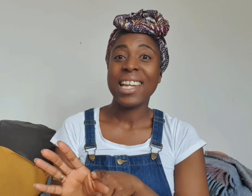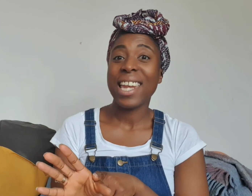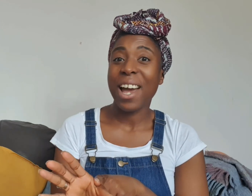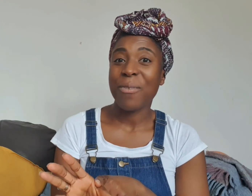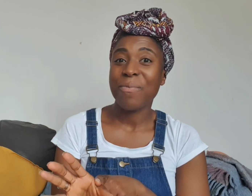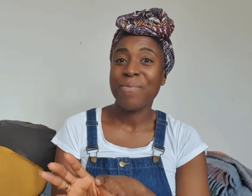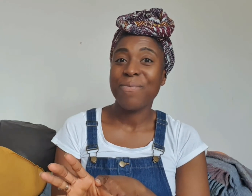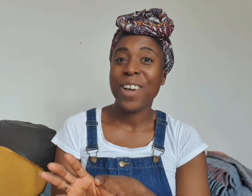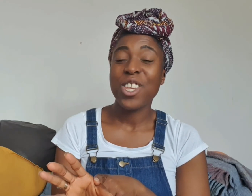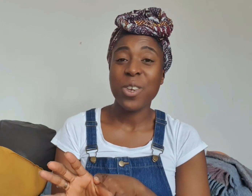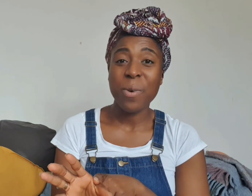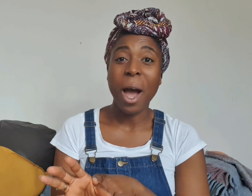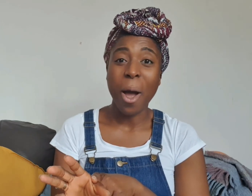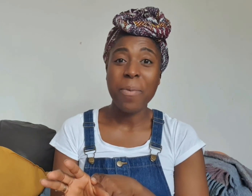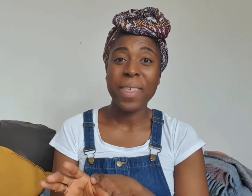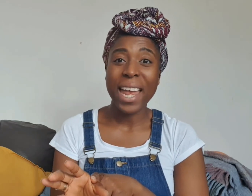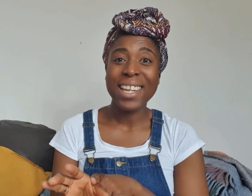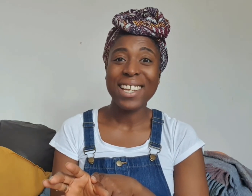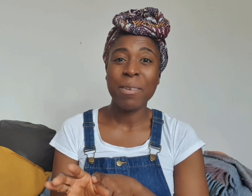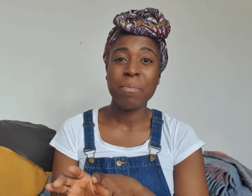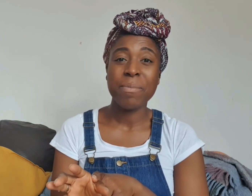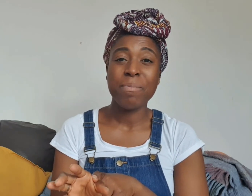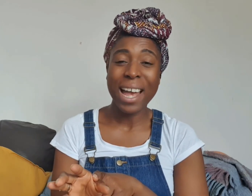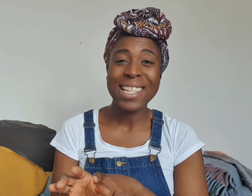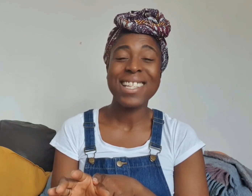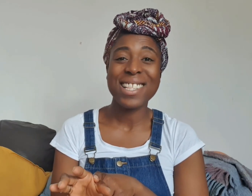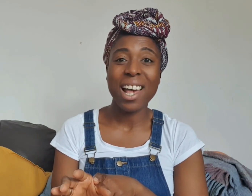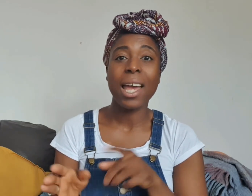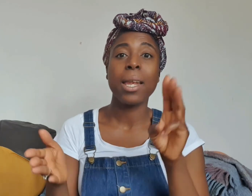Now, you at home then can practice the sign.